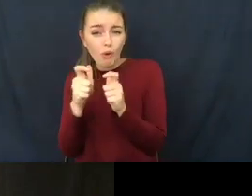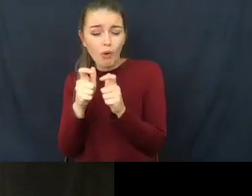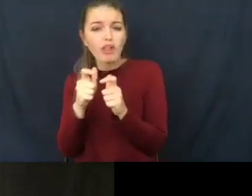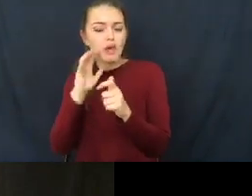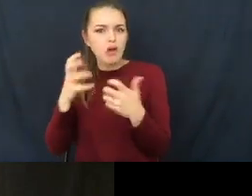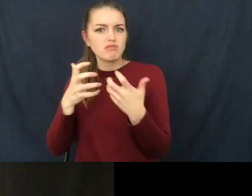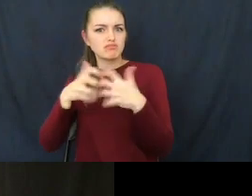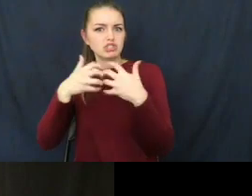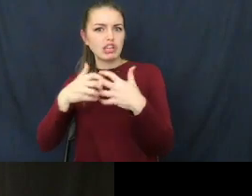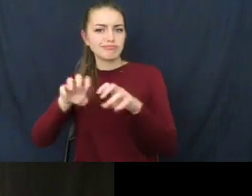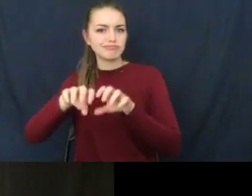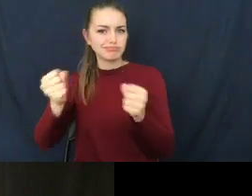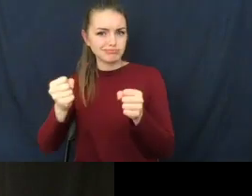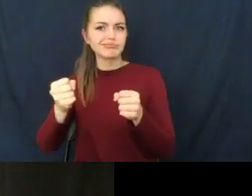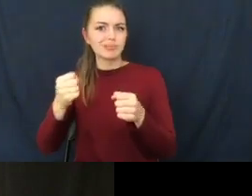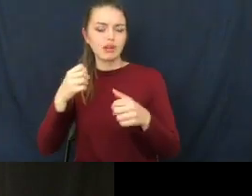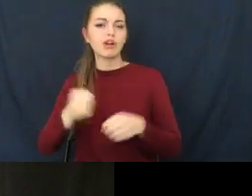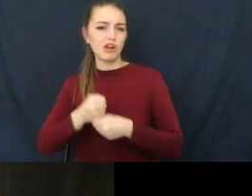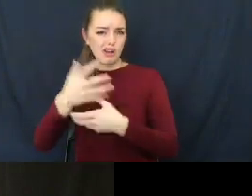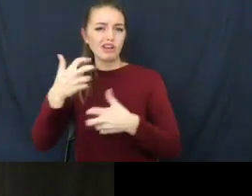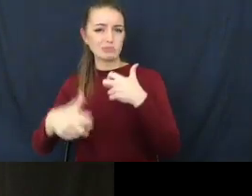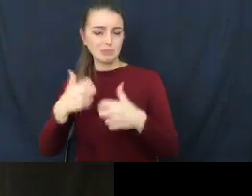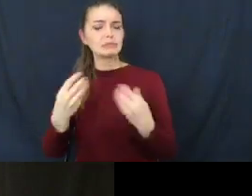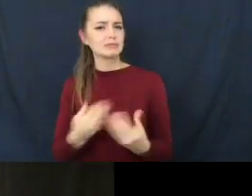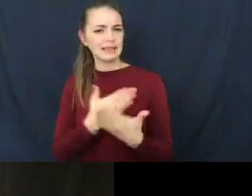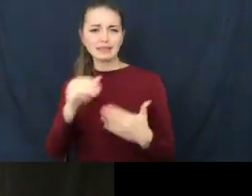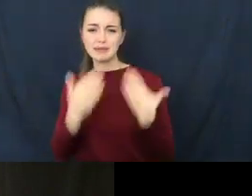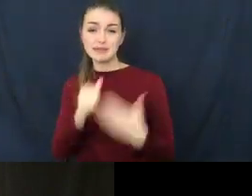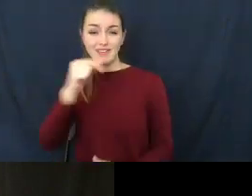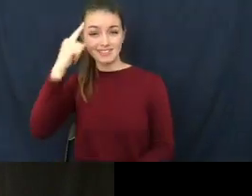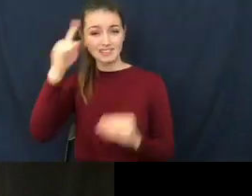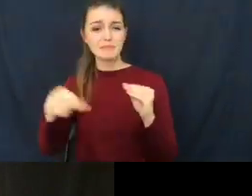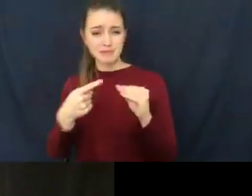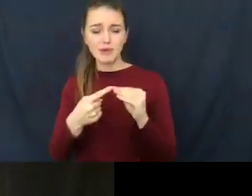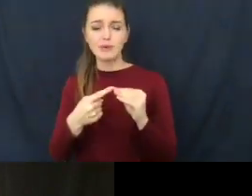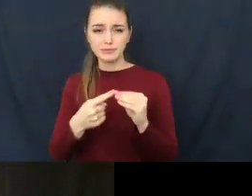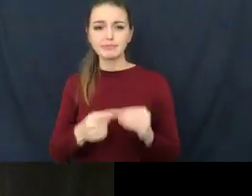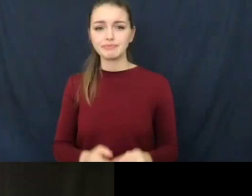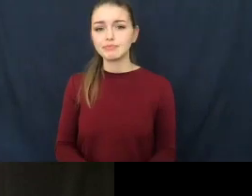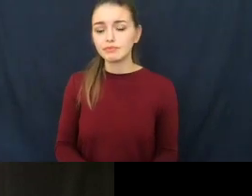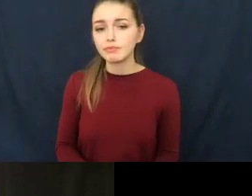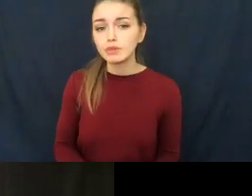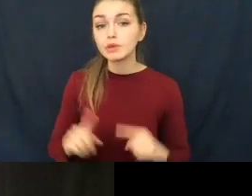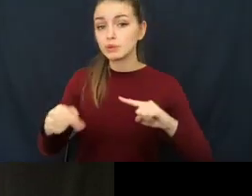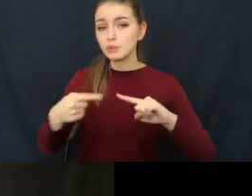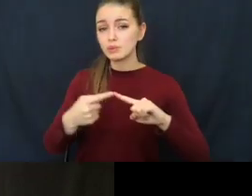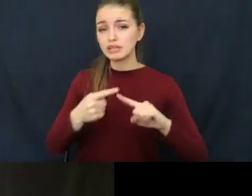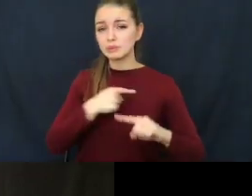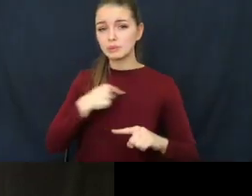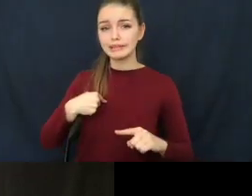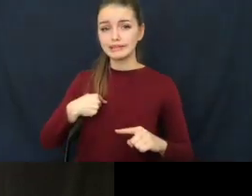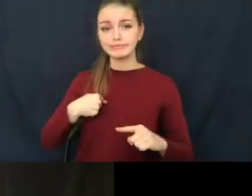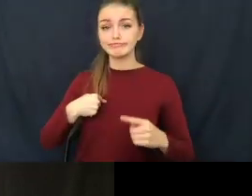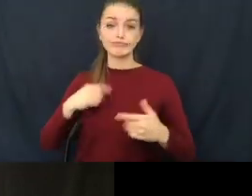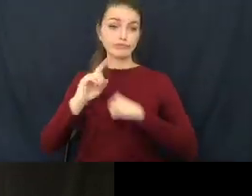lot of problems. So there's a lot of things that we don't think of being consumers and humans, that when we just get rid of our